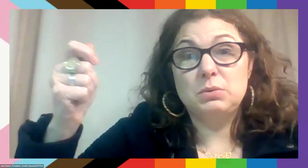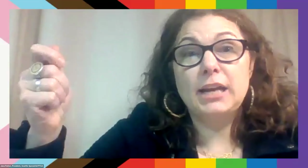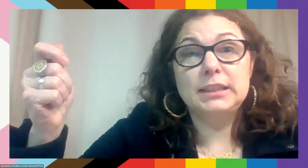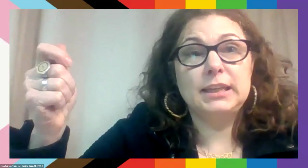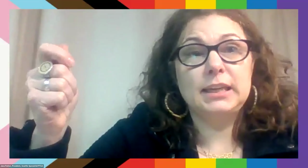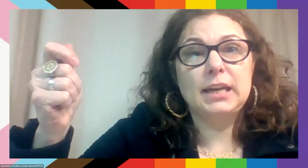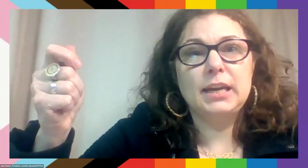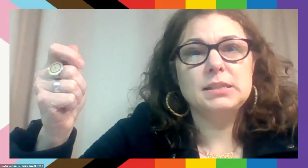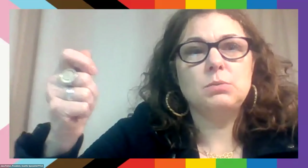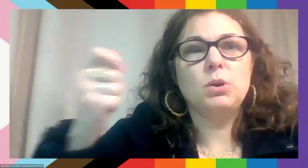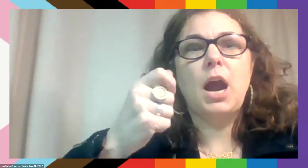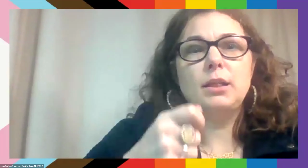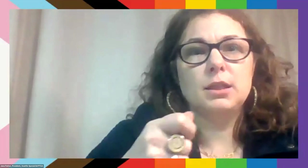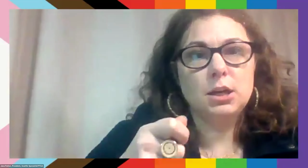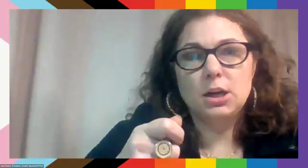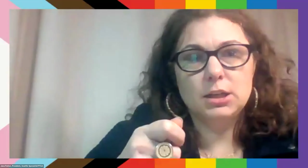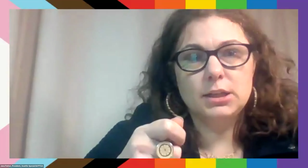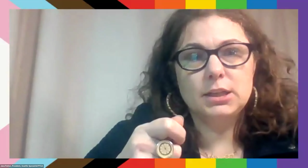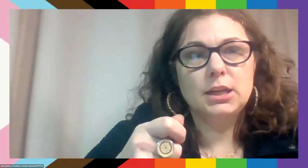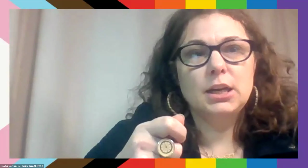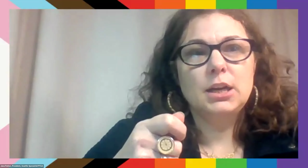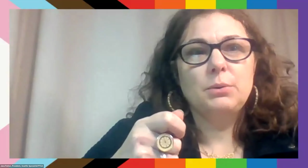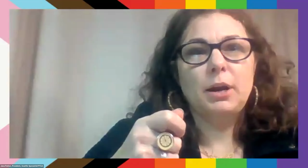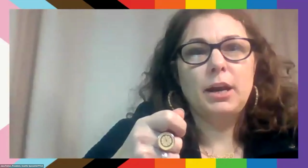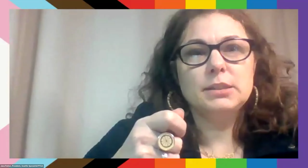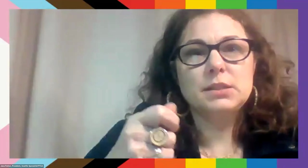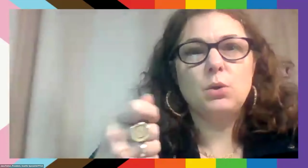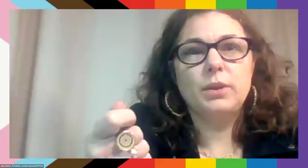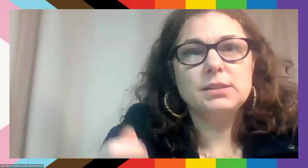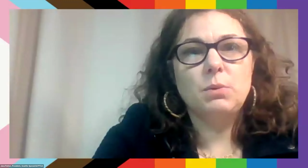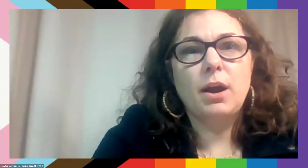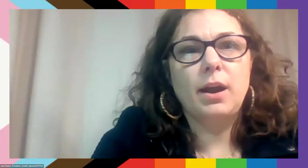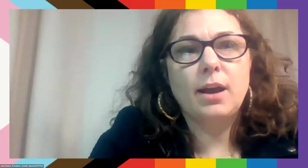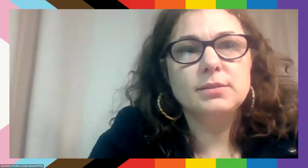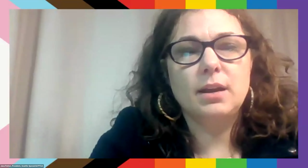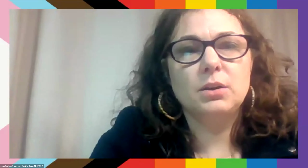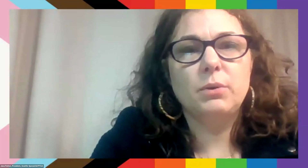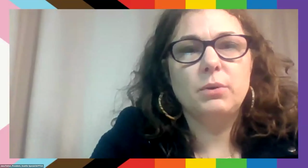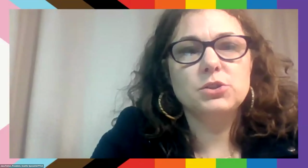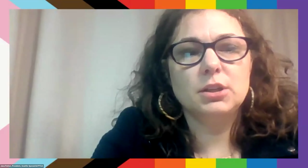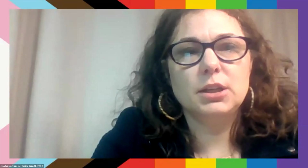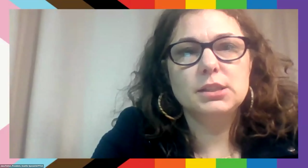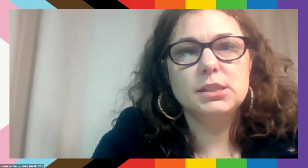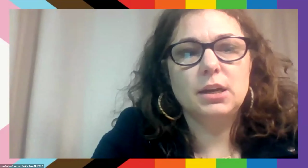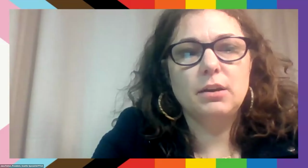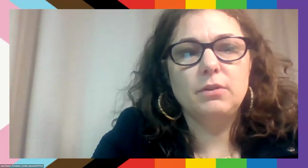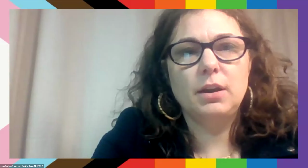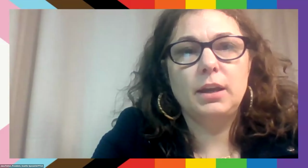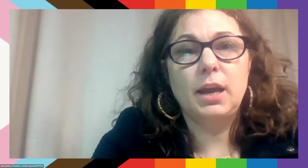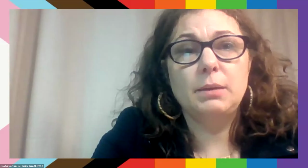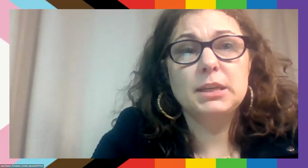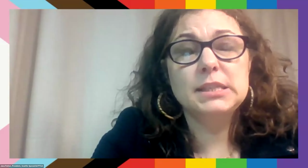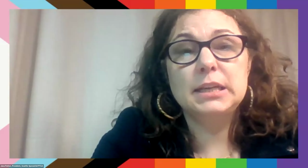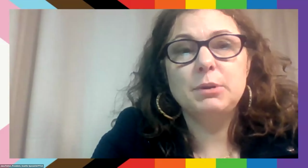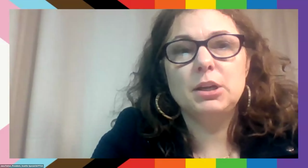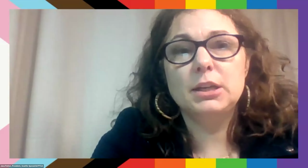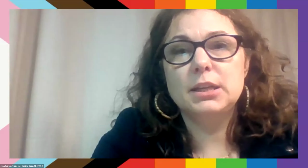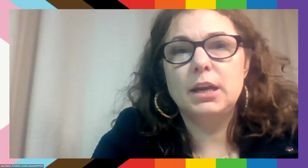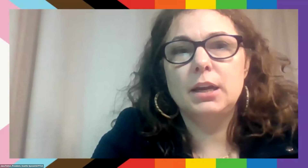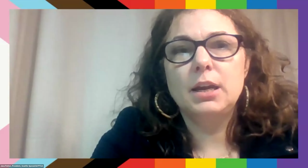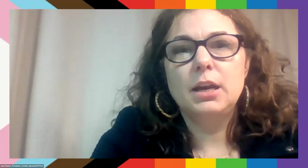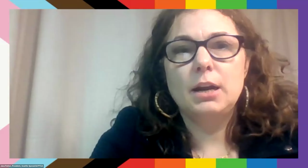goes directly against what I learned. Right. So that's why I asked that question. It's me as